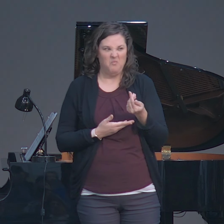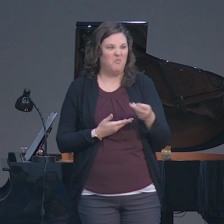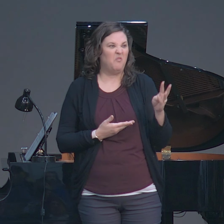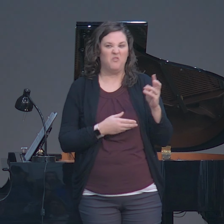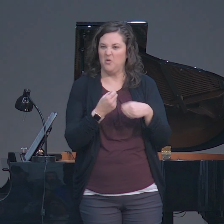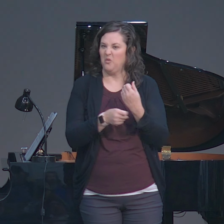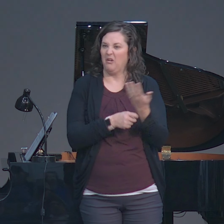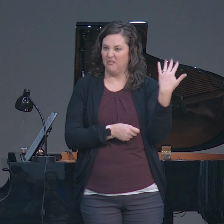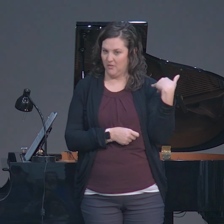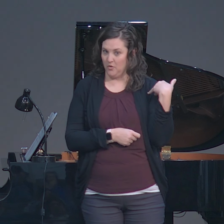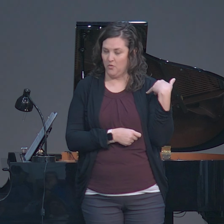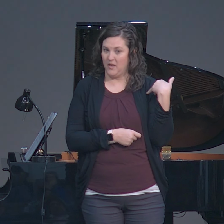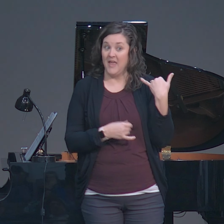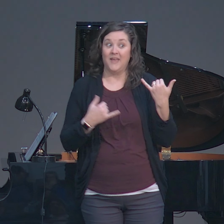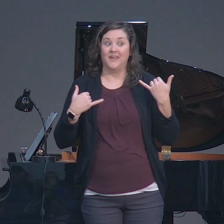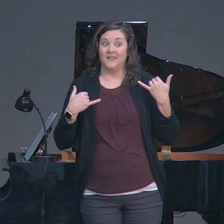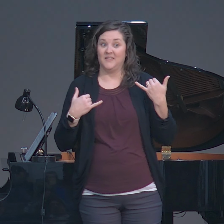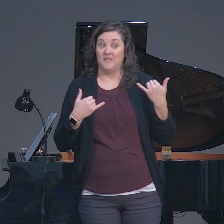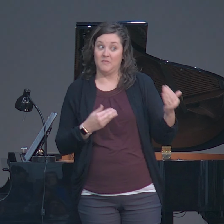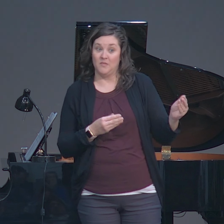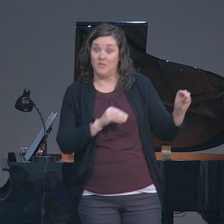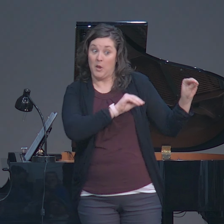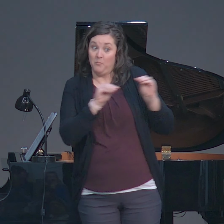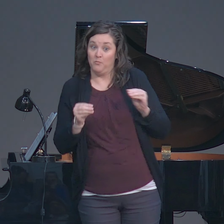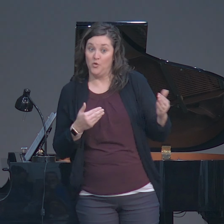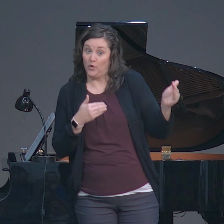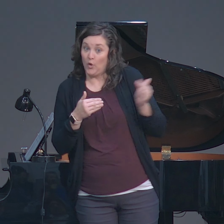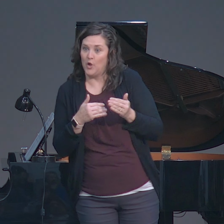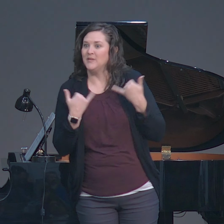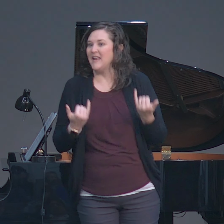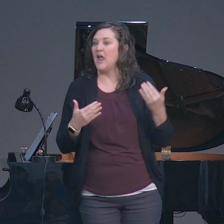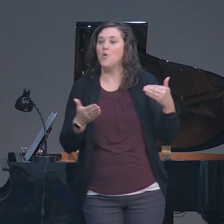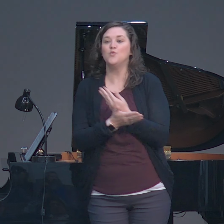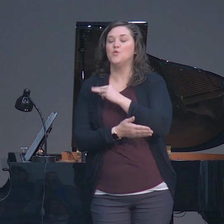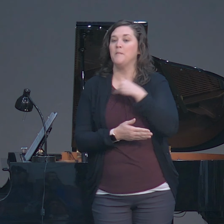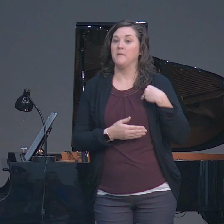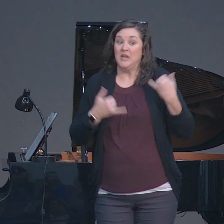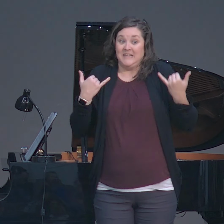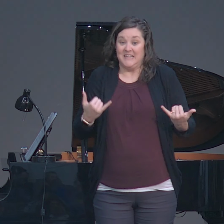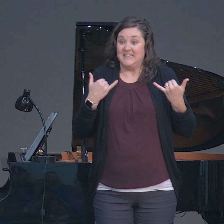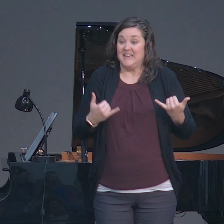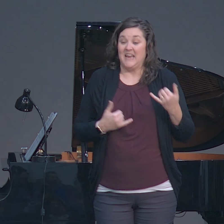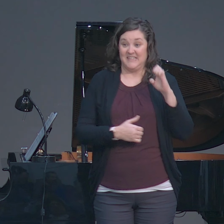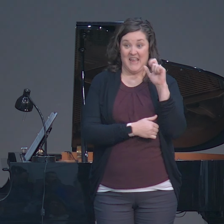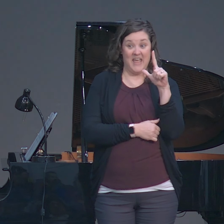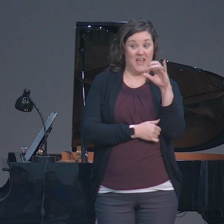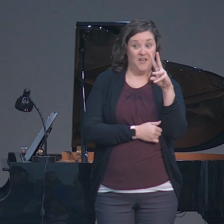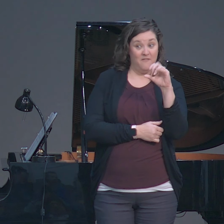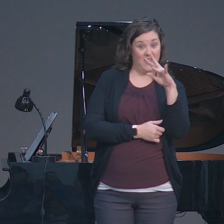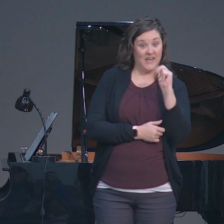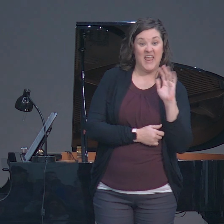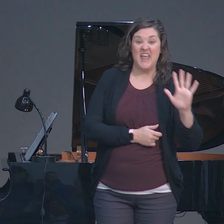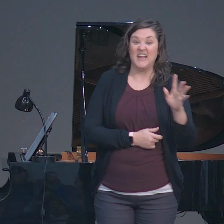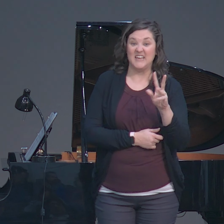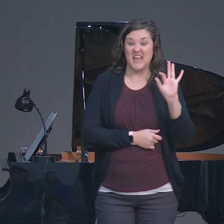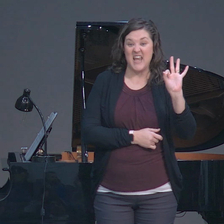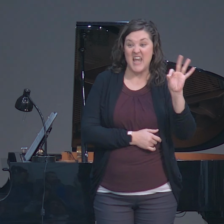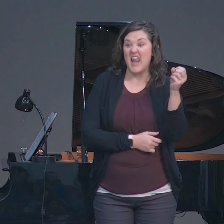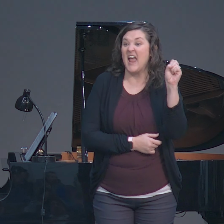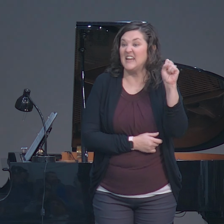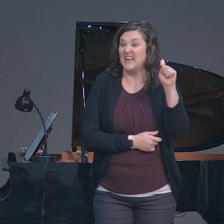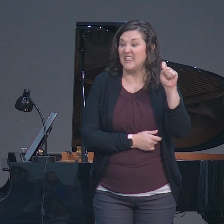great having them close and now to have them members of Countryside. And today is Eldon's 90th birthday. Yeah.